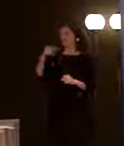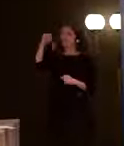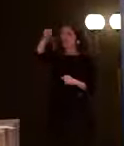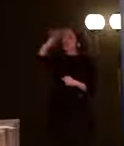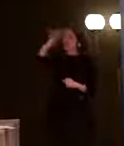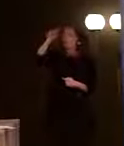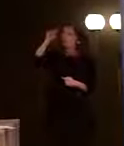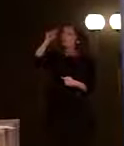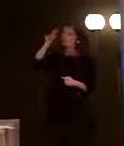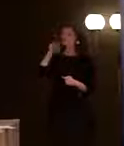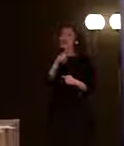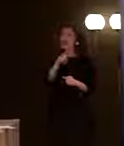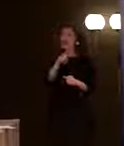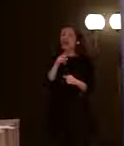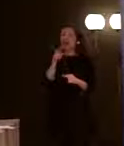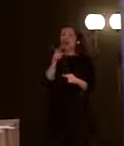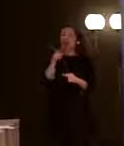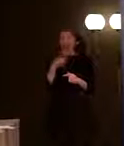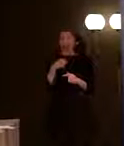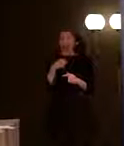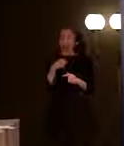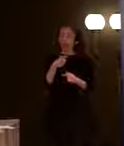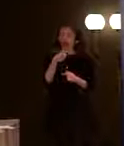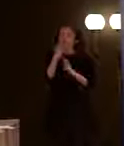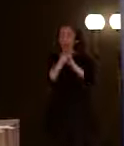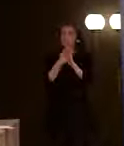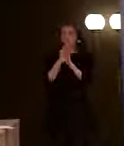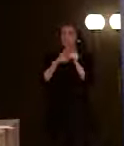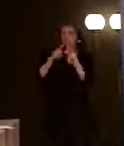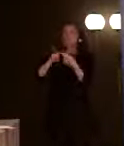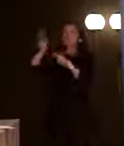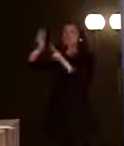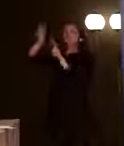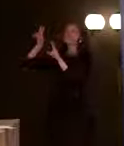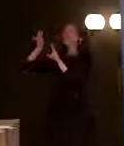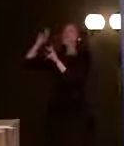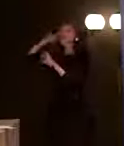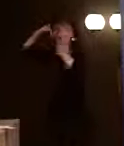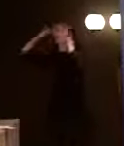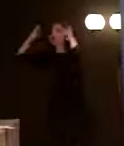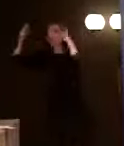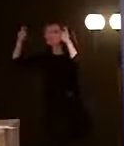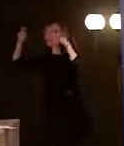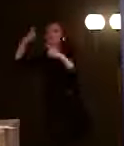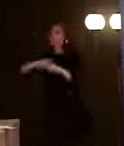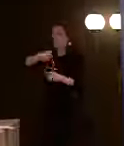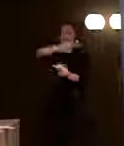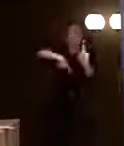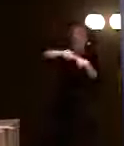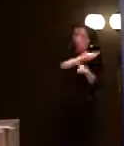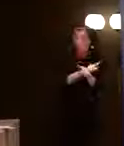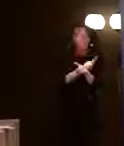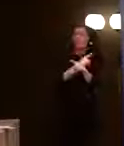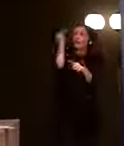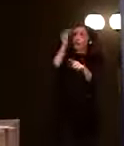to think deeply. This approach is designed to create to develop students'